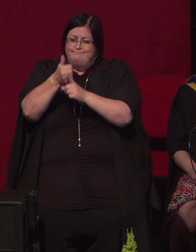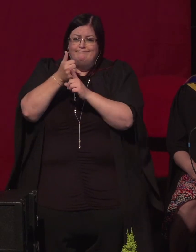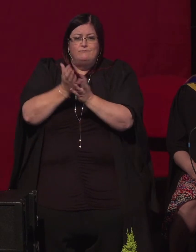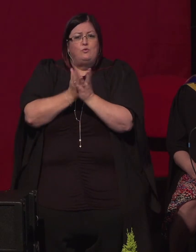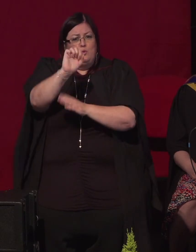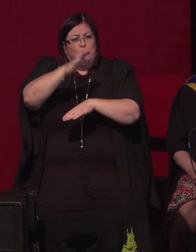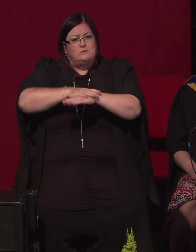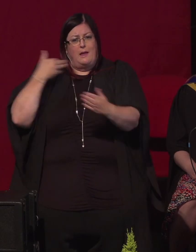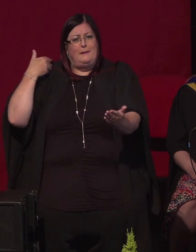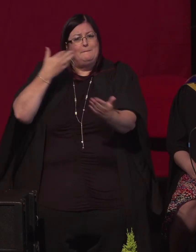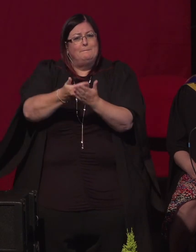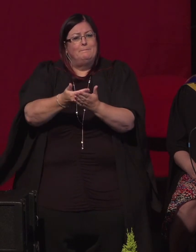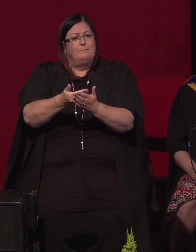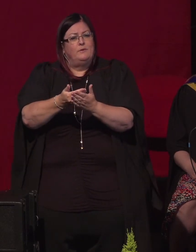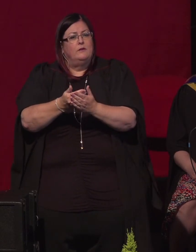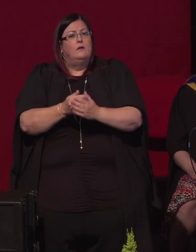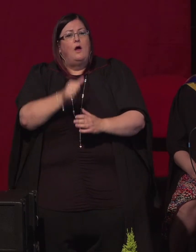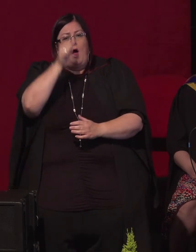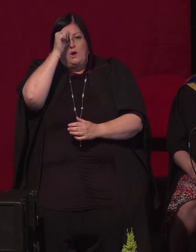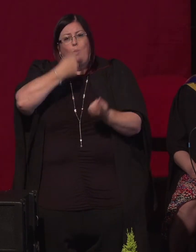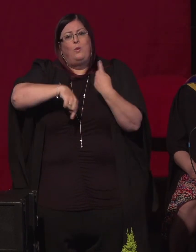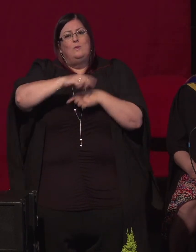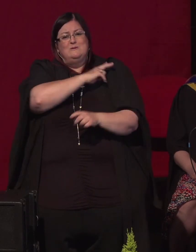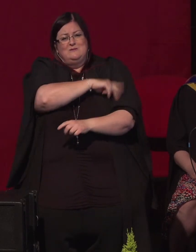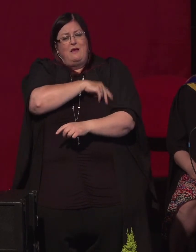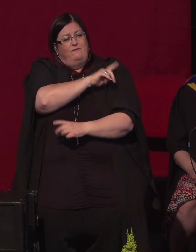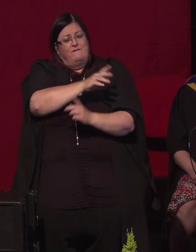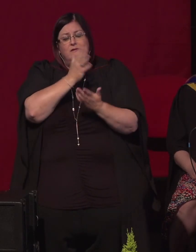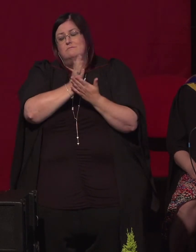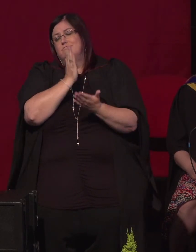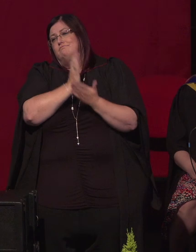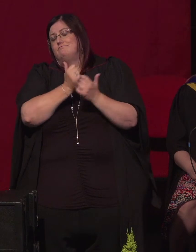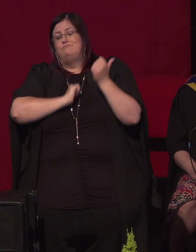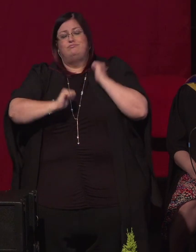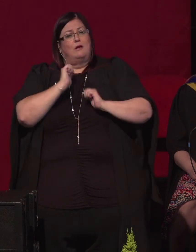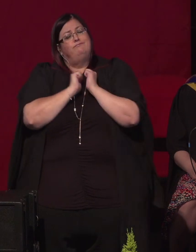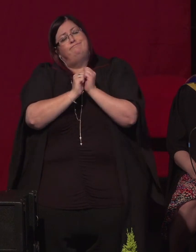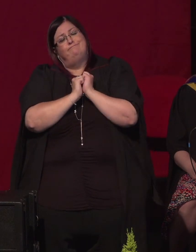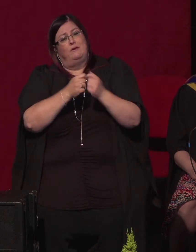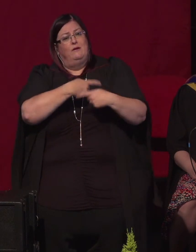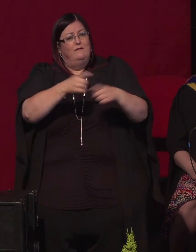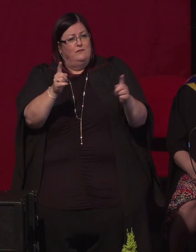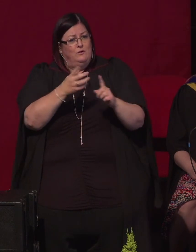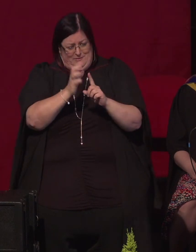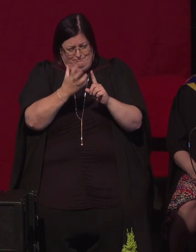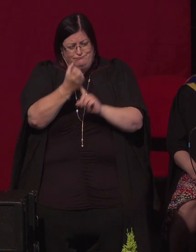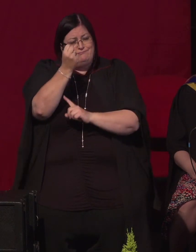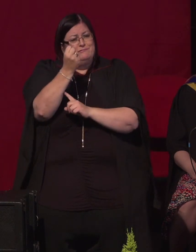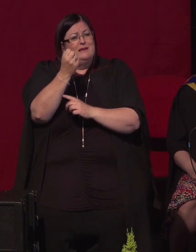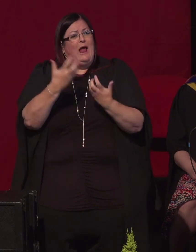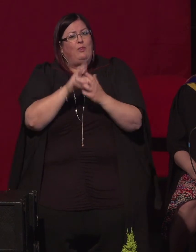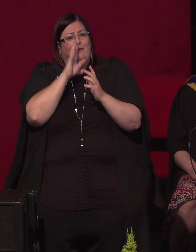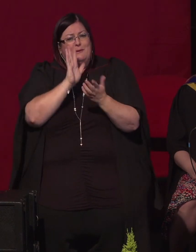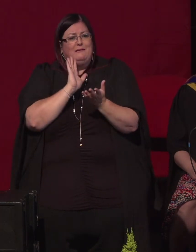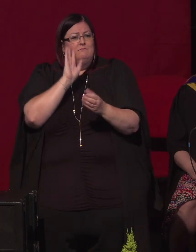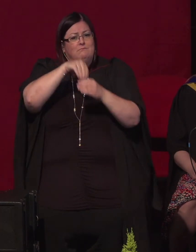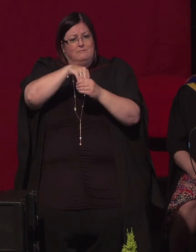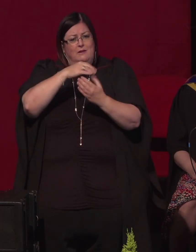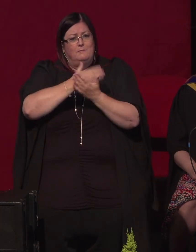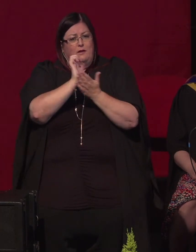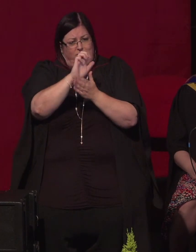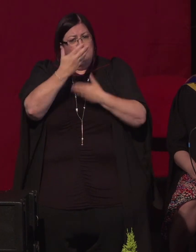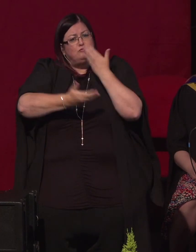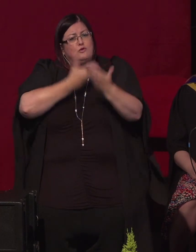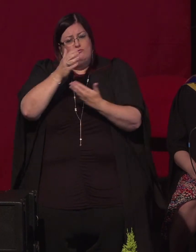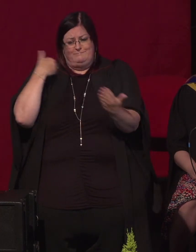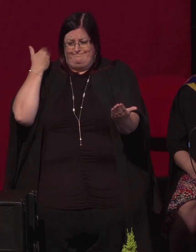university. I know that they're all very proud of what you have achieved and of the part that they've been able to play in your journey so